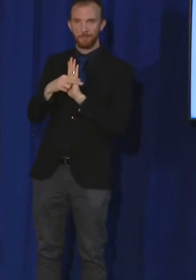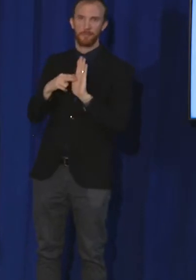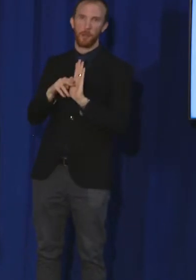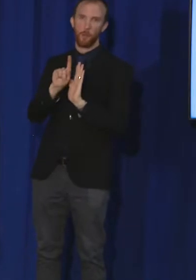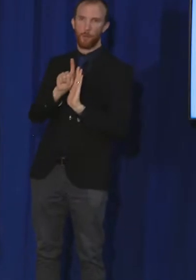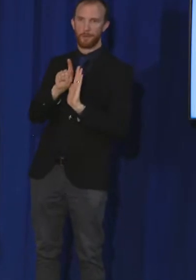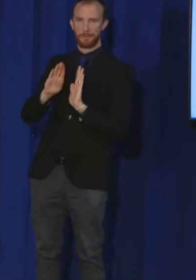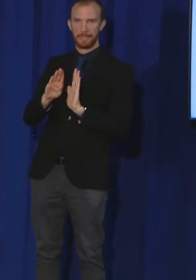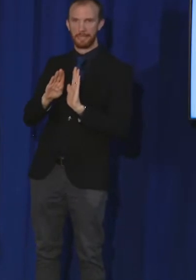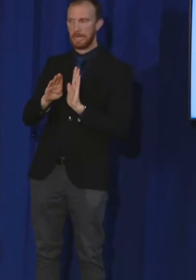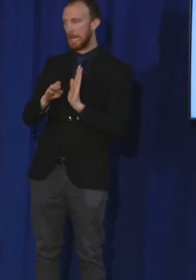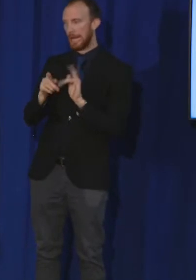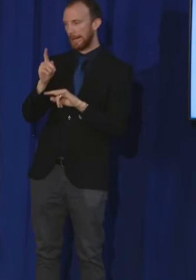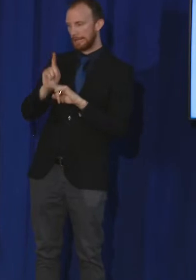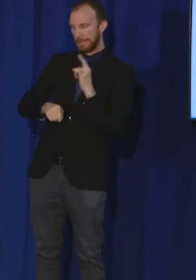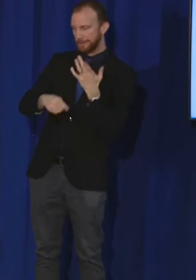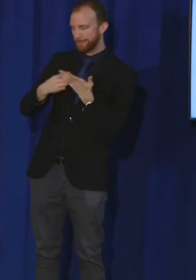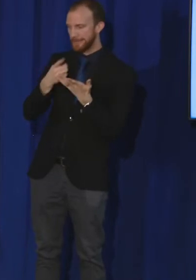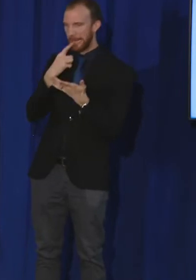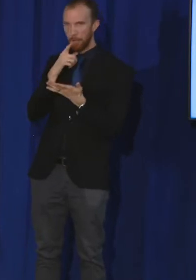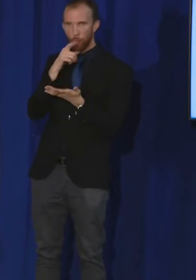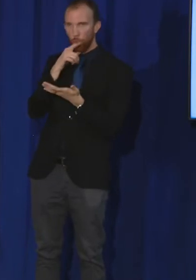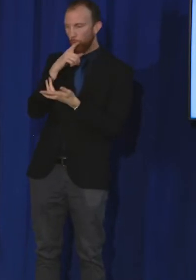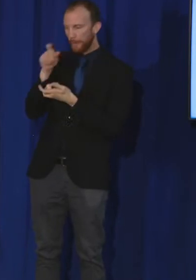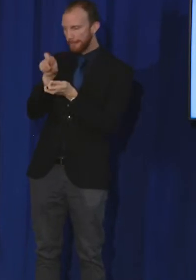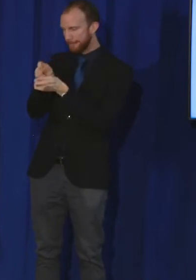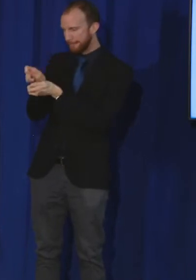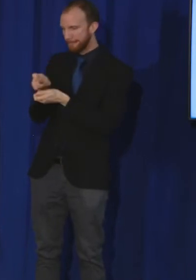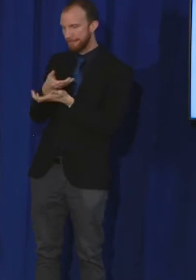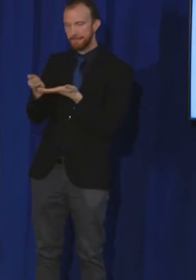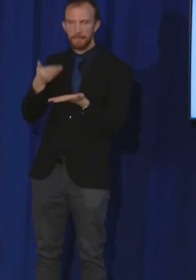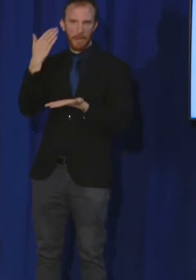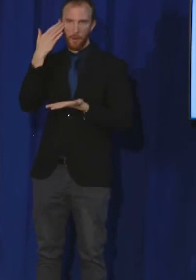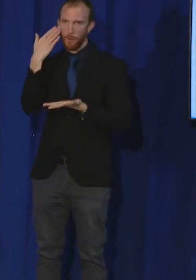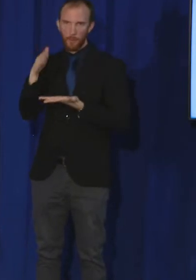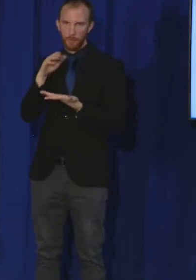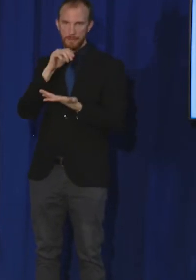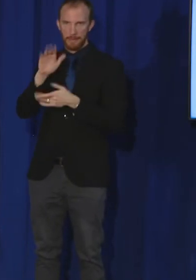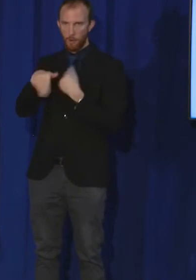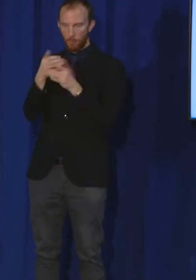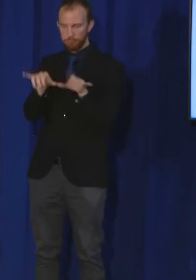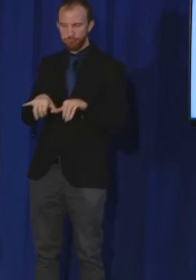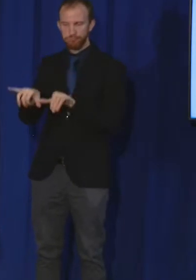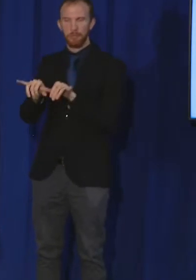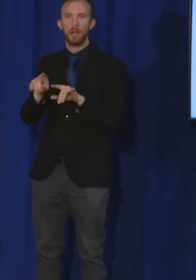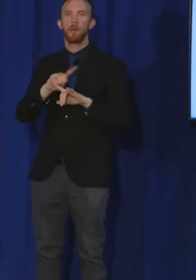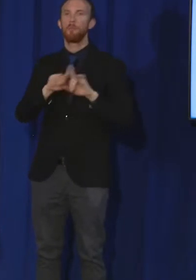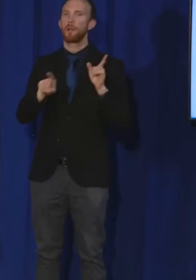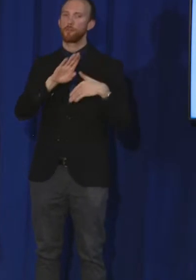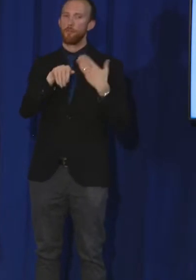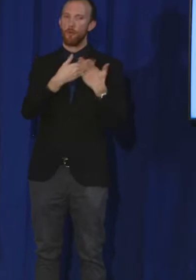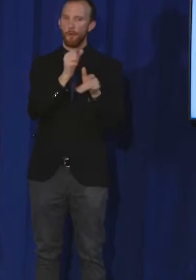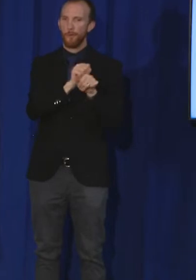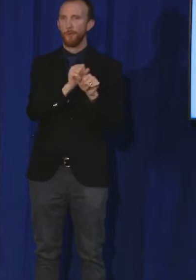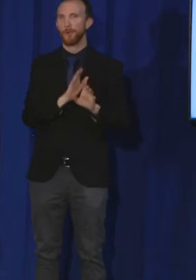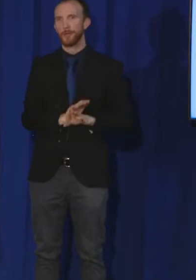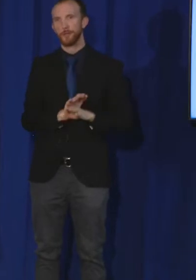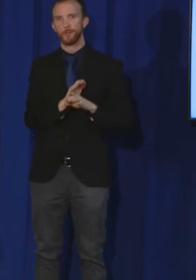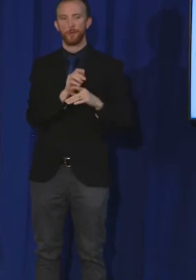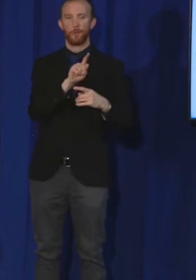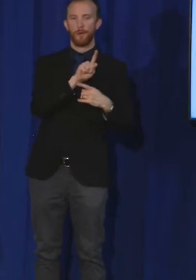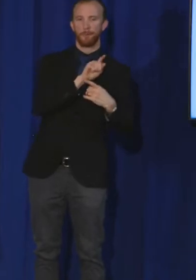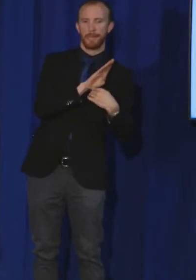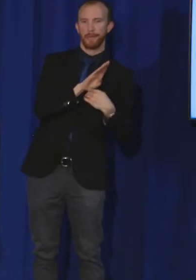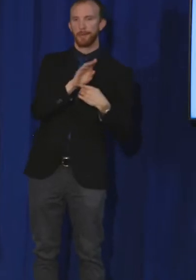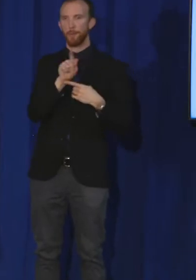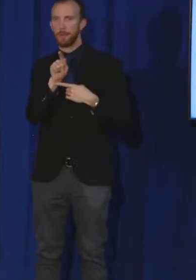that distribution. But we all essential workers are sort of between 1B and 1C. And there have